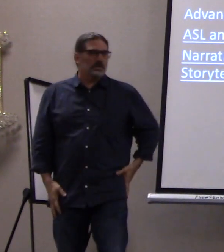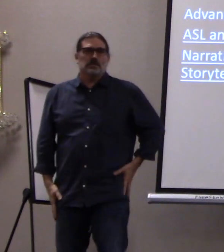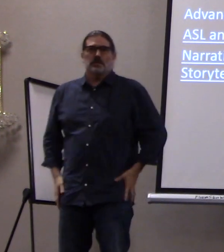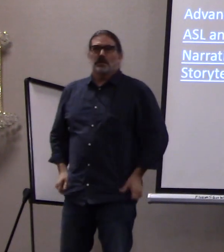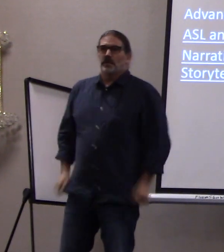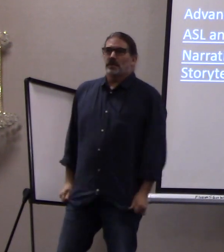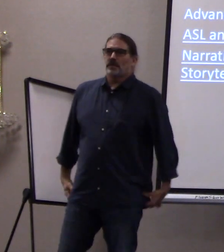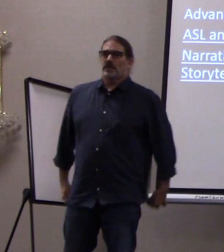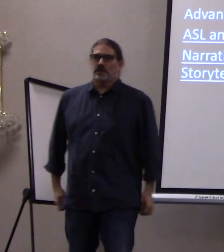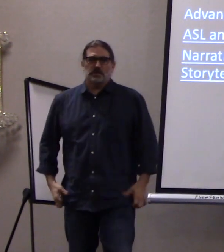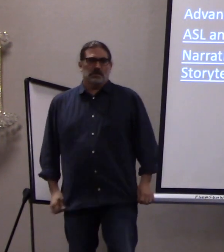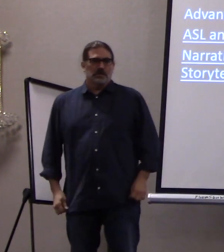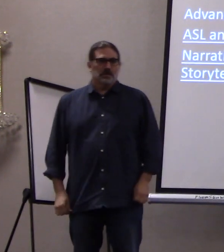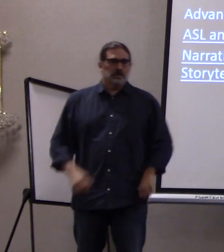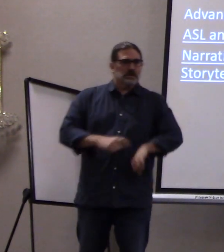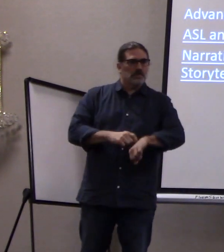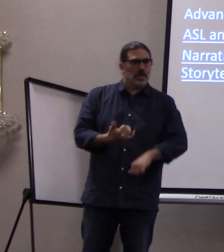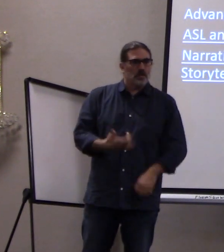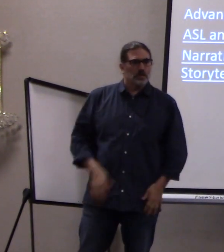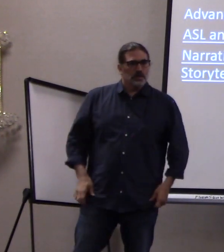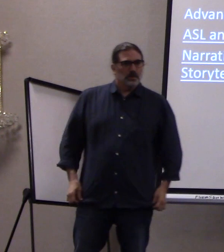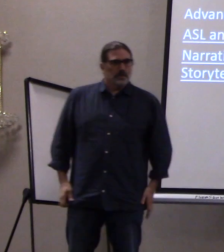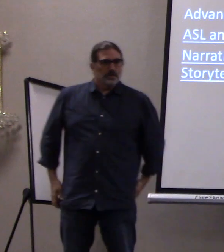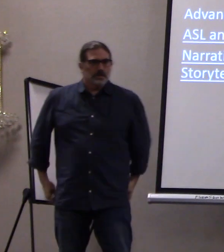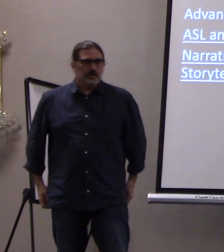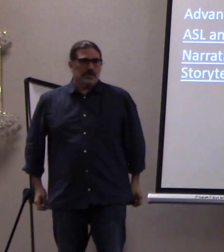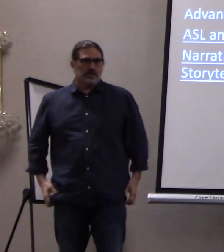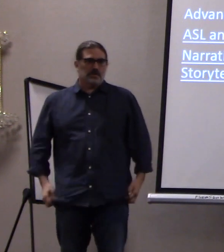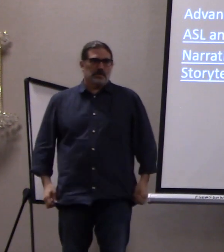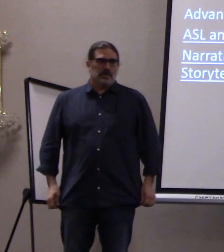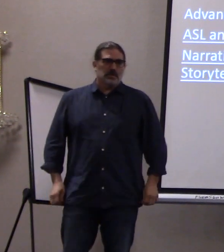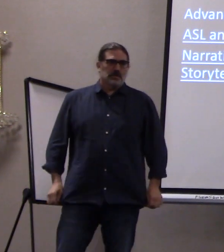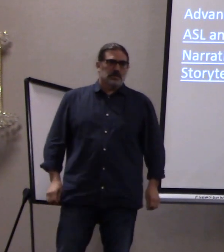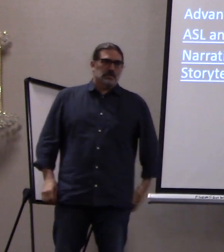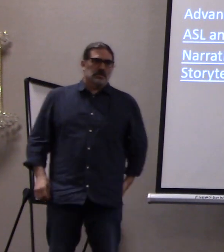phone? Maybe I can use that. What time is it now?